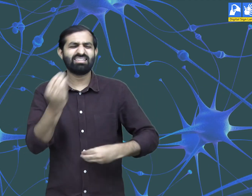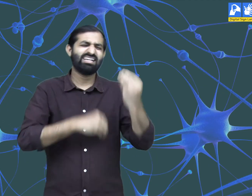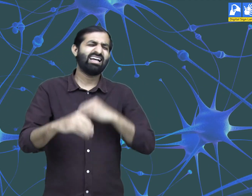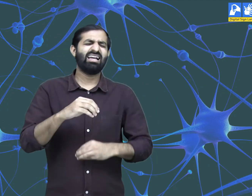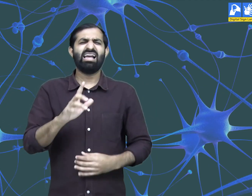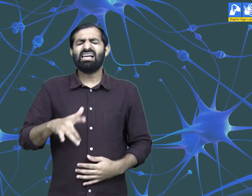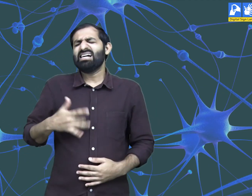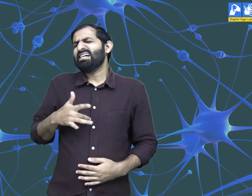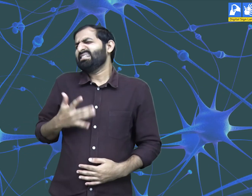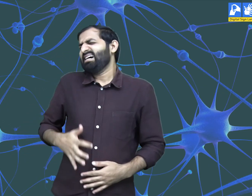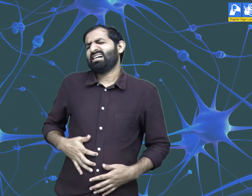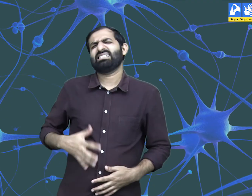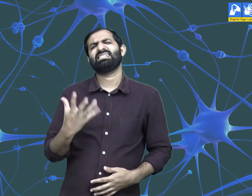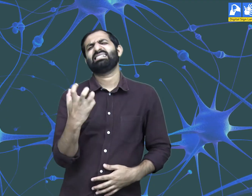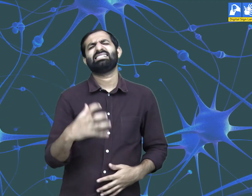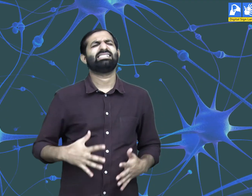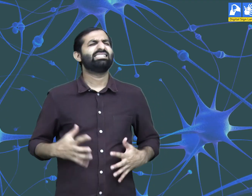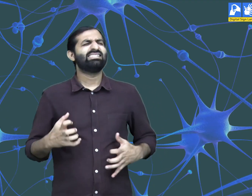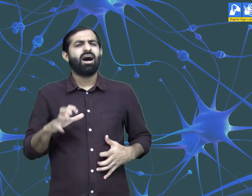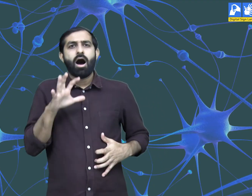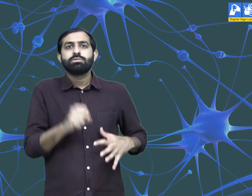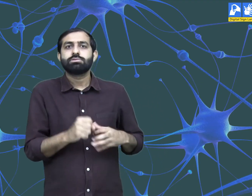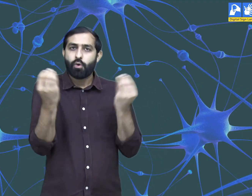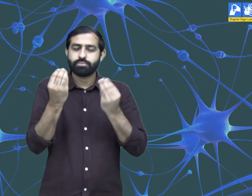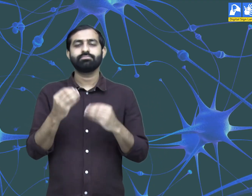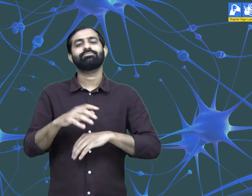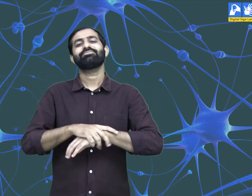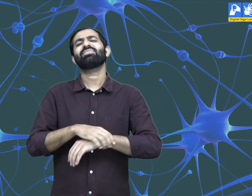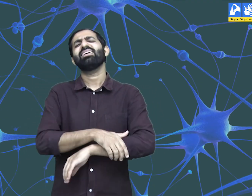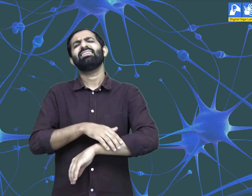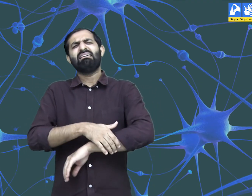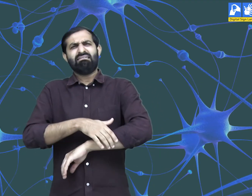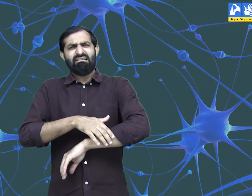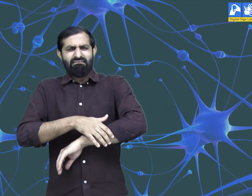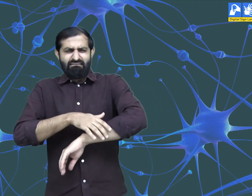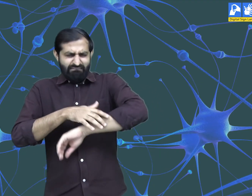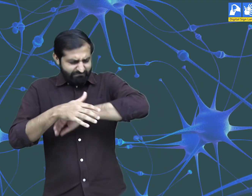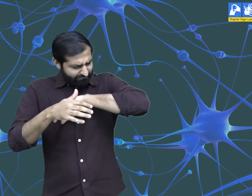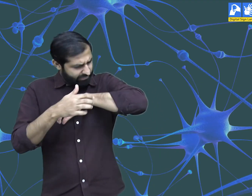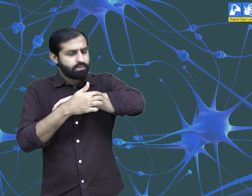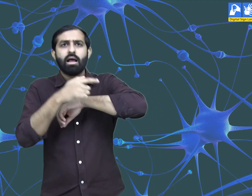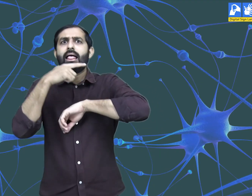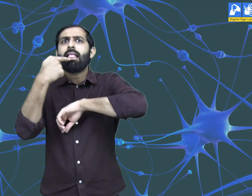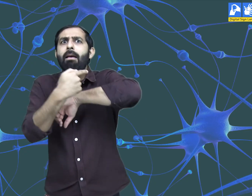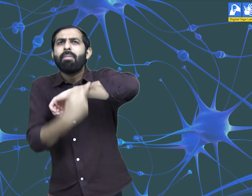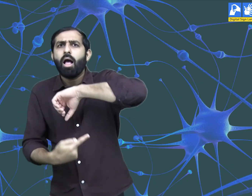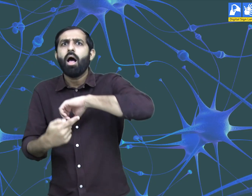body are not visible. Sometimes we have stomach ache, itching or pain in a